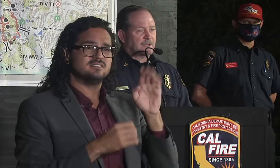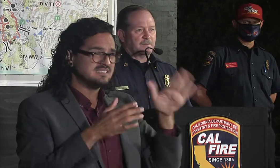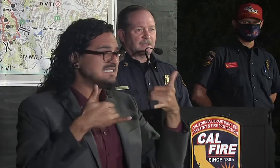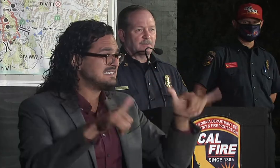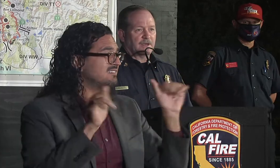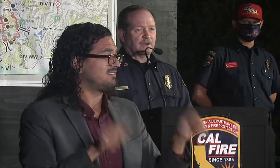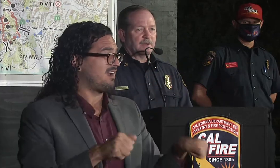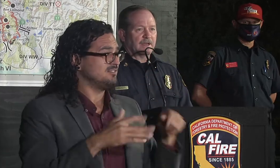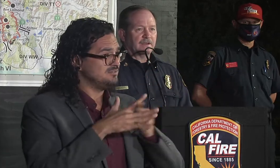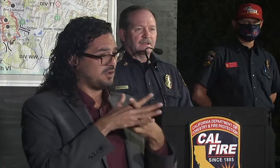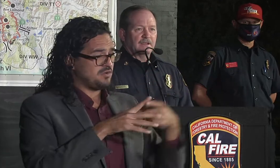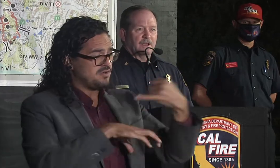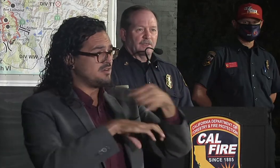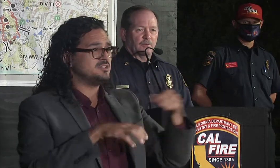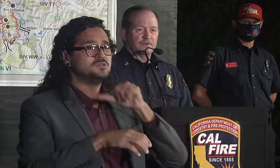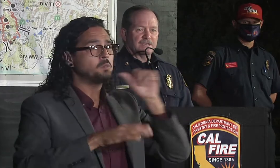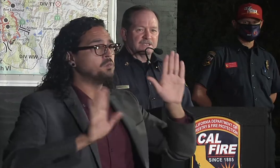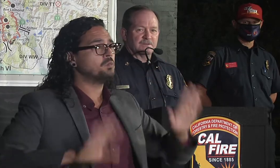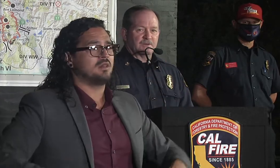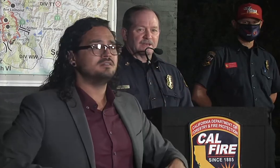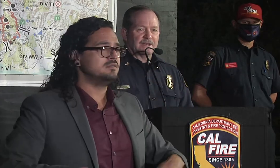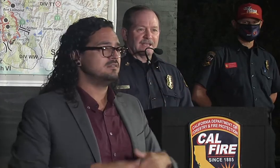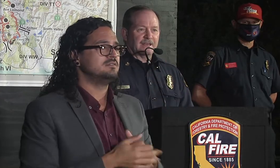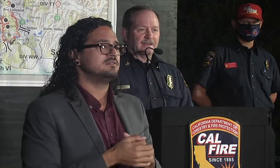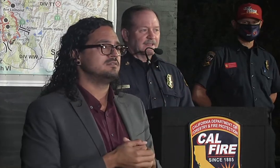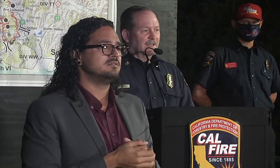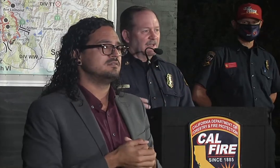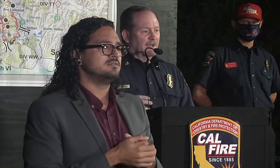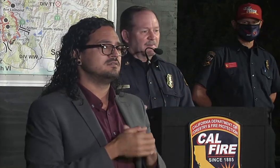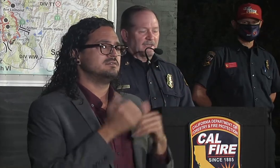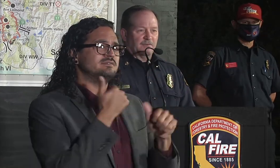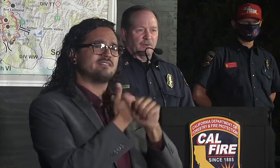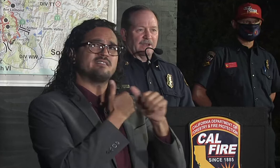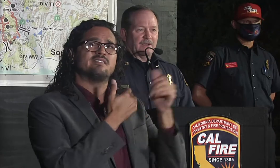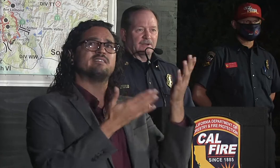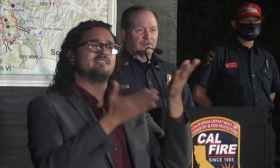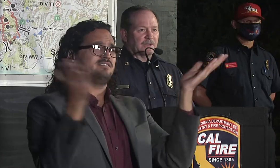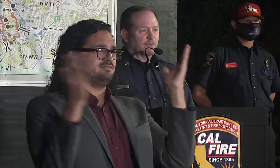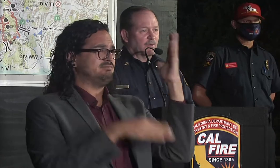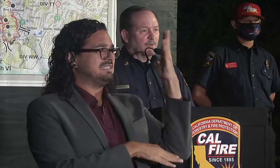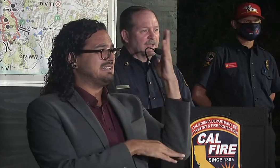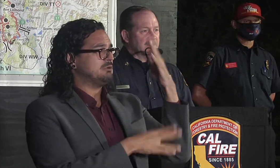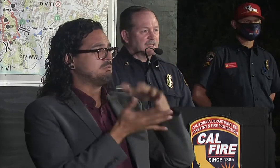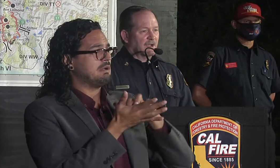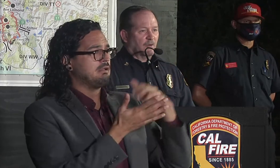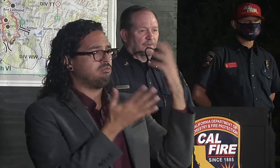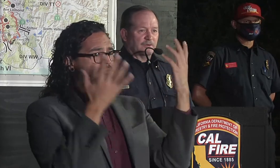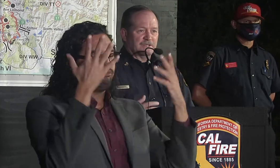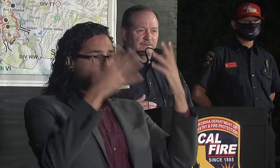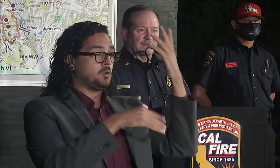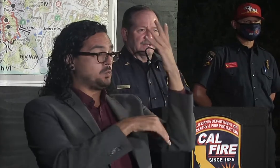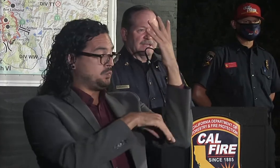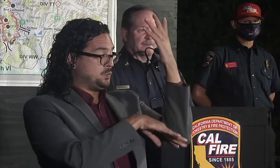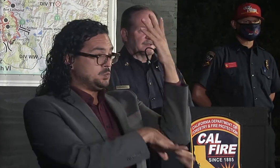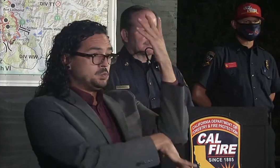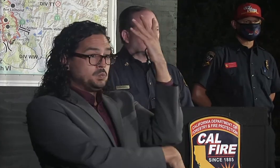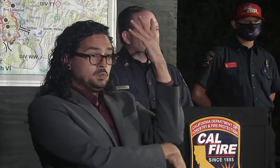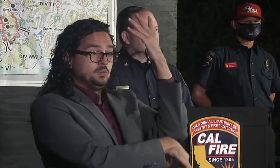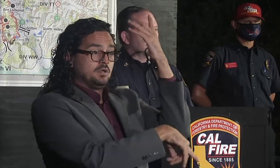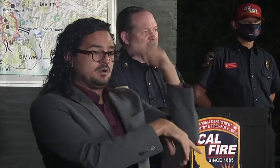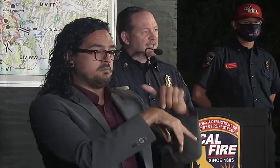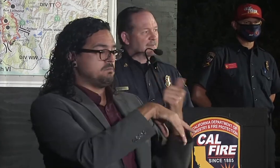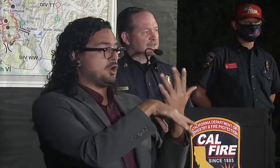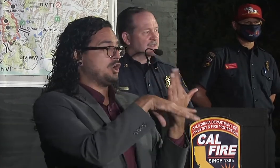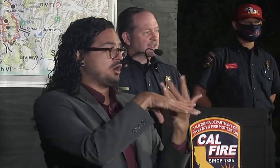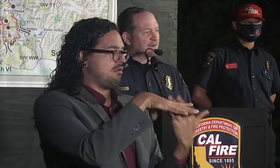as we keep reiterating. Their root systems are inundated. They have burned out underneath roadways. Culverts have been damaged.